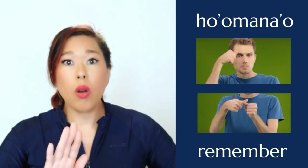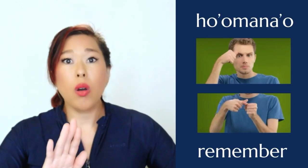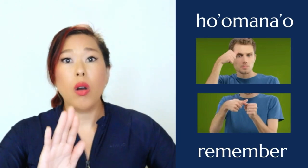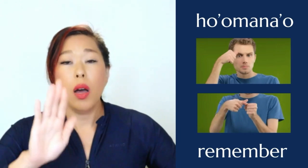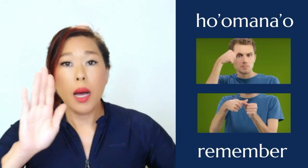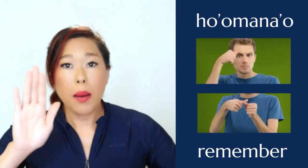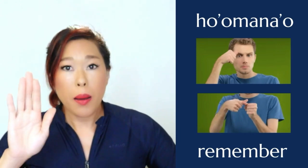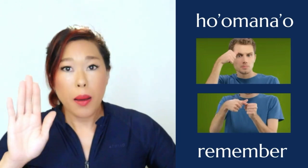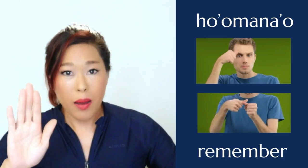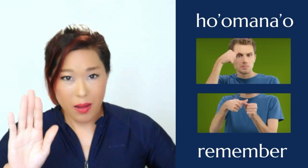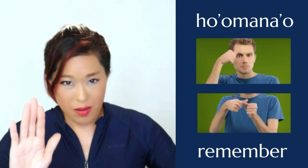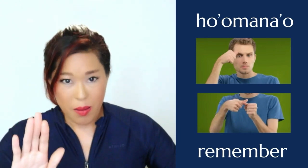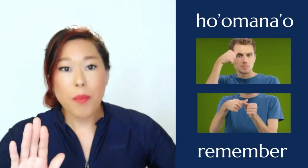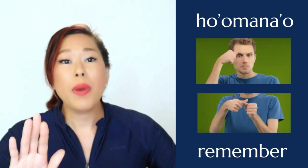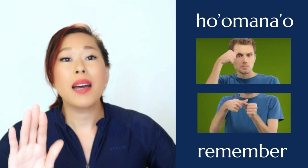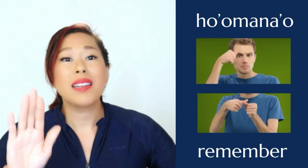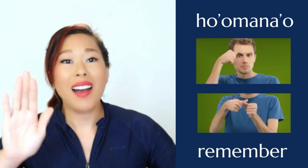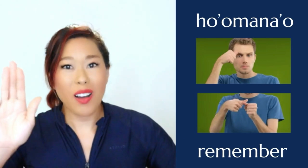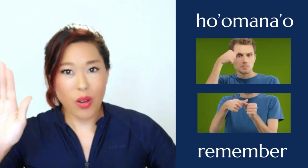Ho'o. Ho'o.